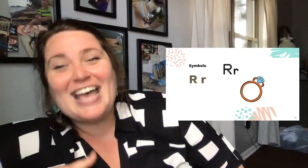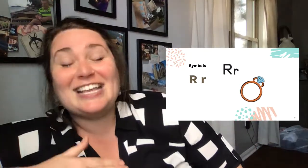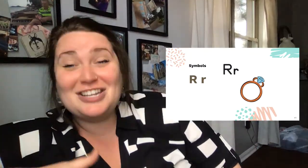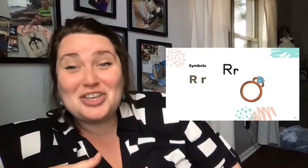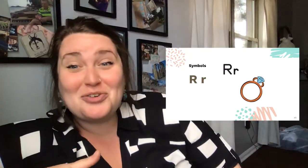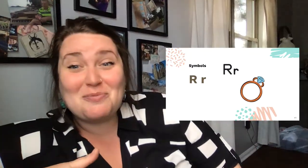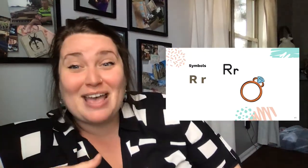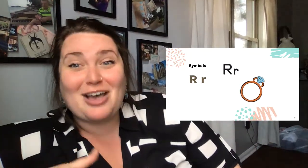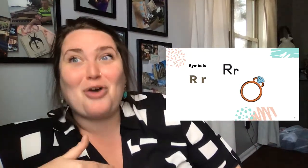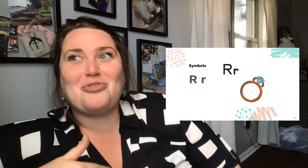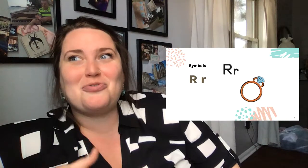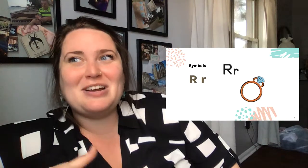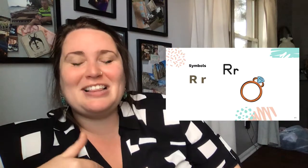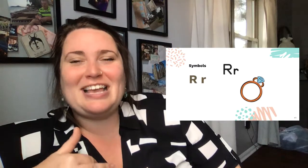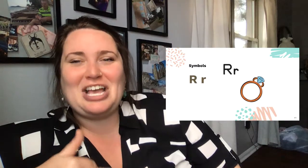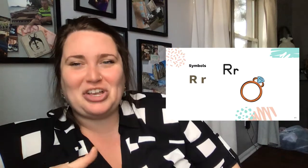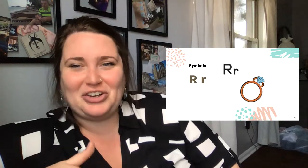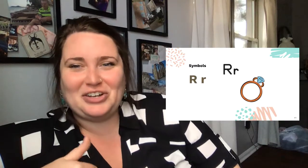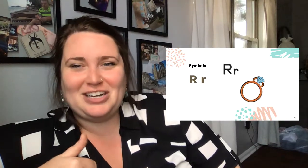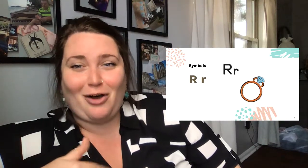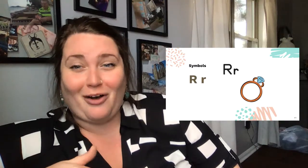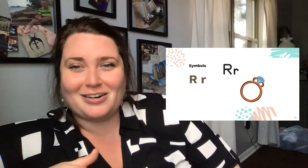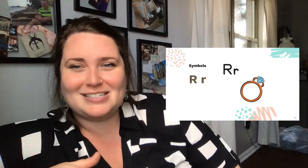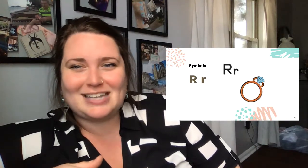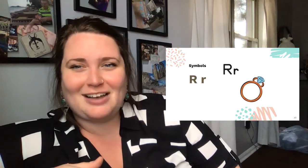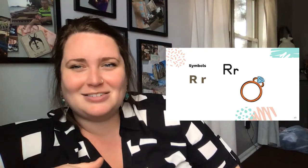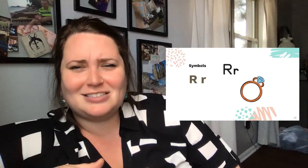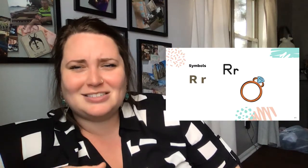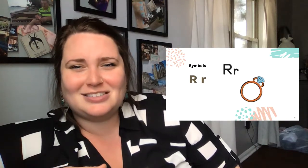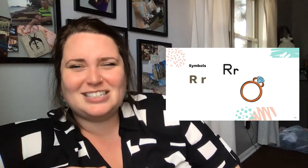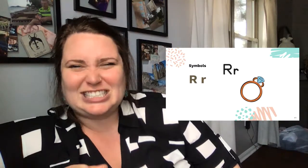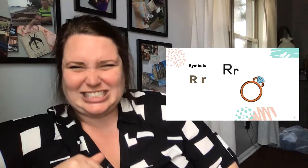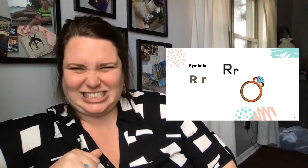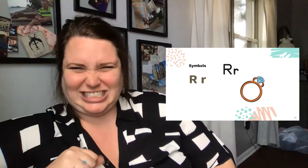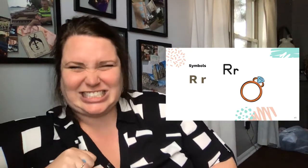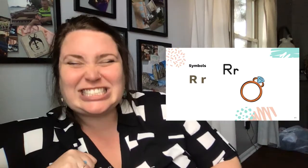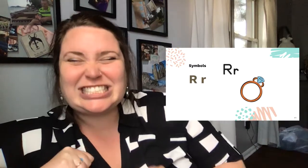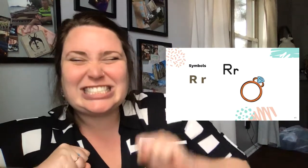Can you make a really good R sound?